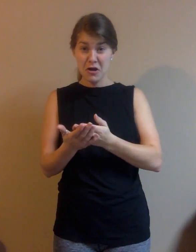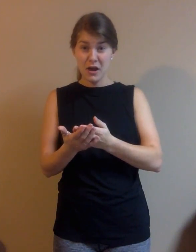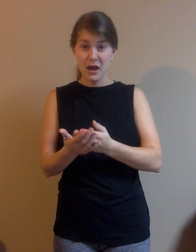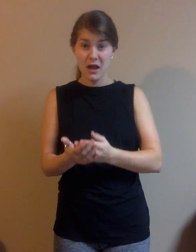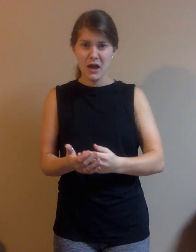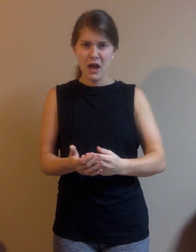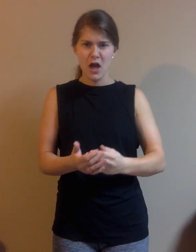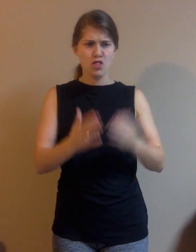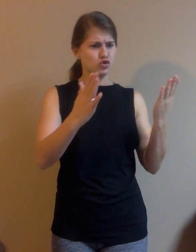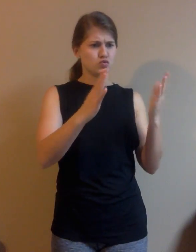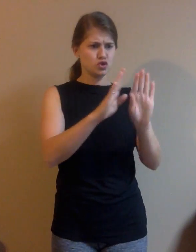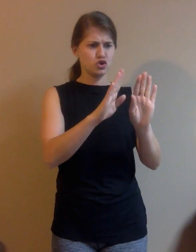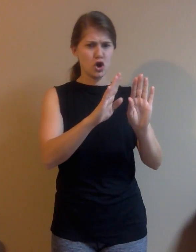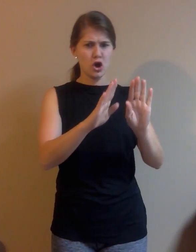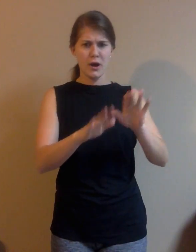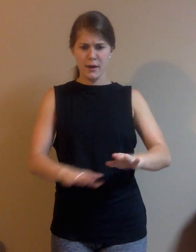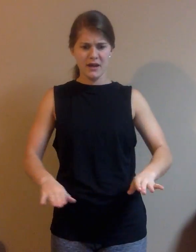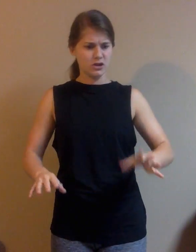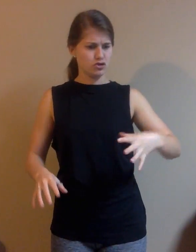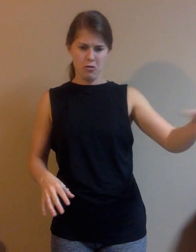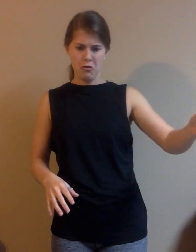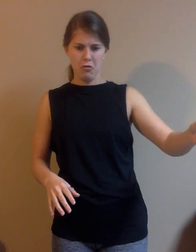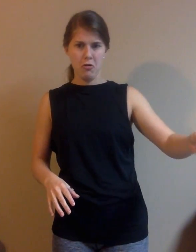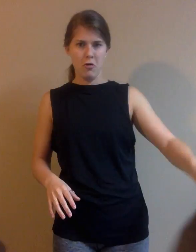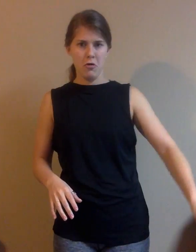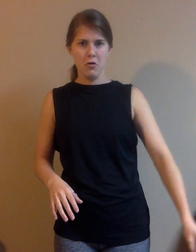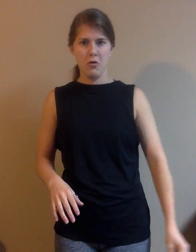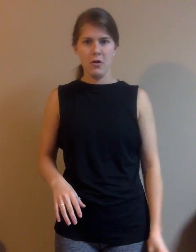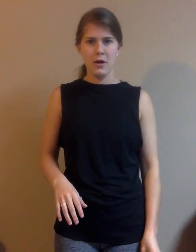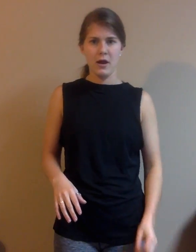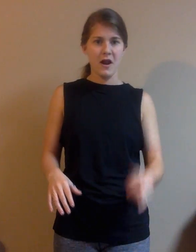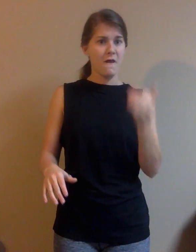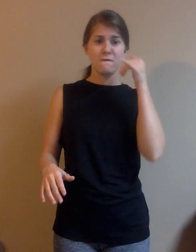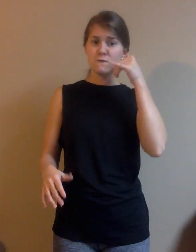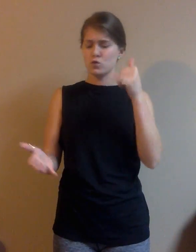annoyed. I say, Terry, please, I'm trying to fry an egg in here. You know, really.